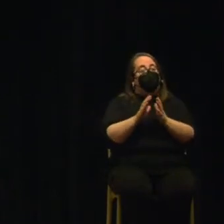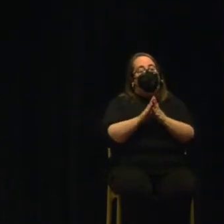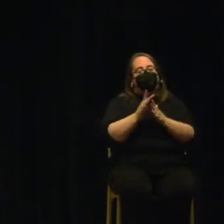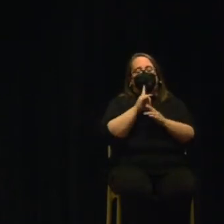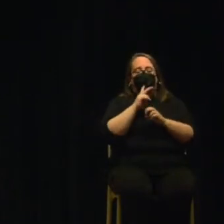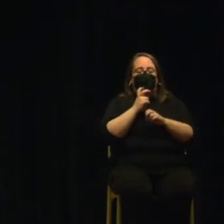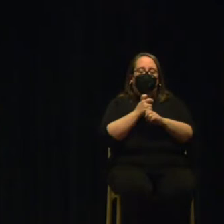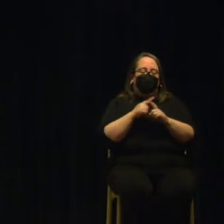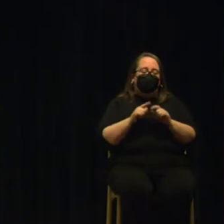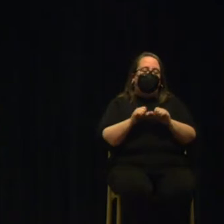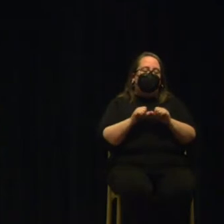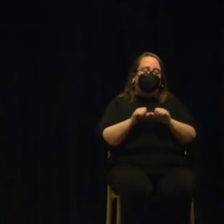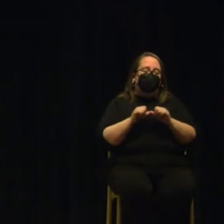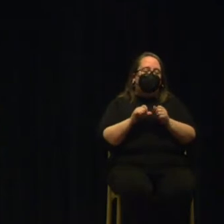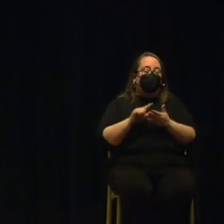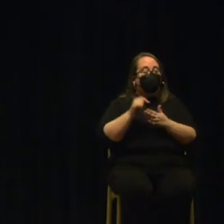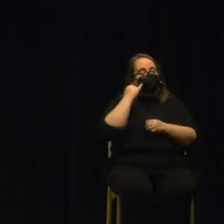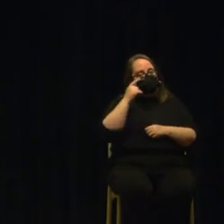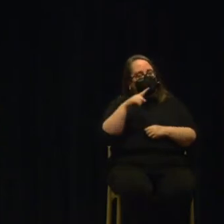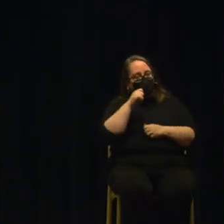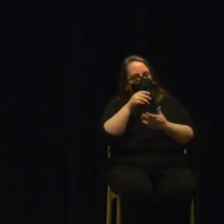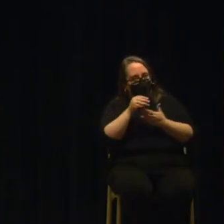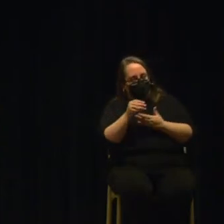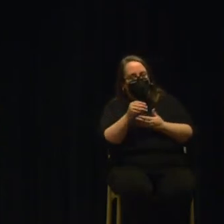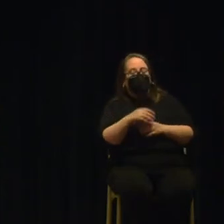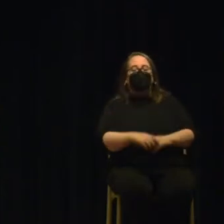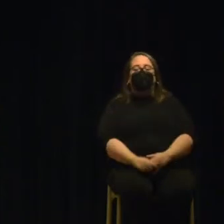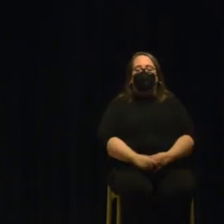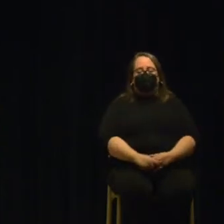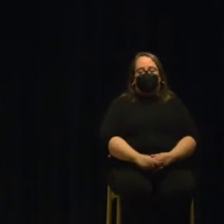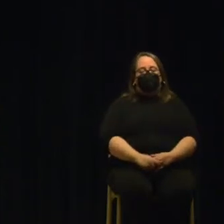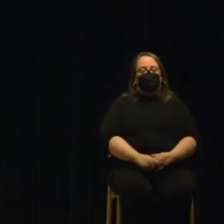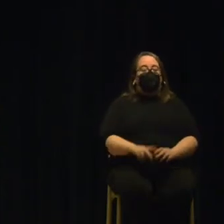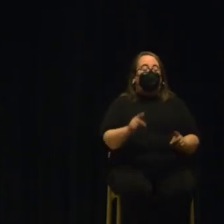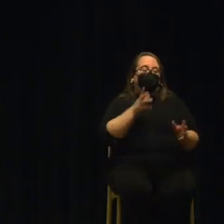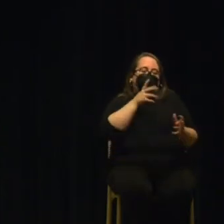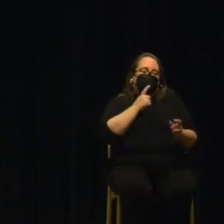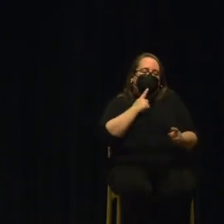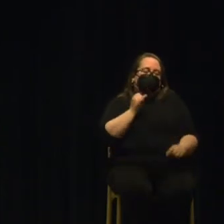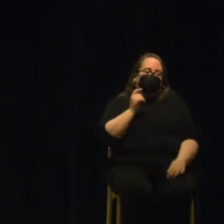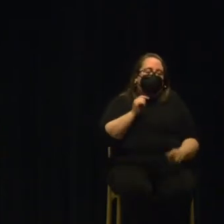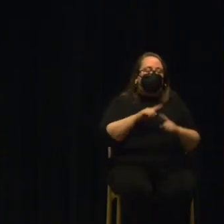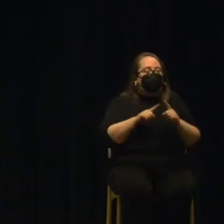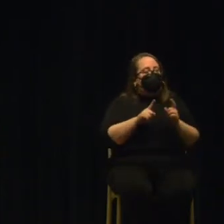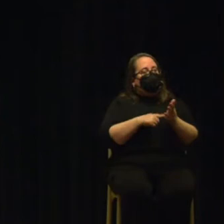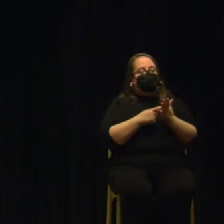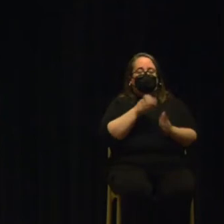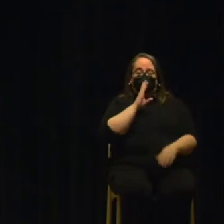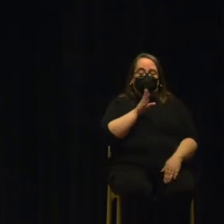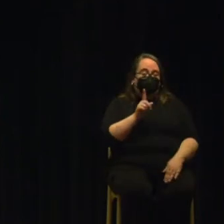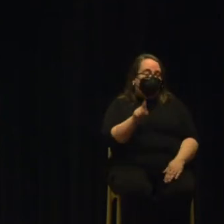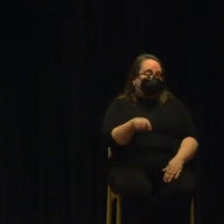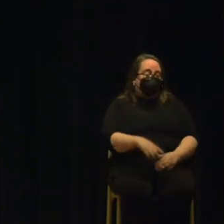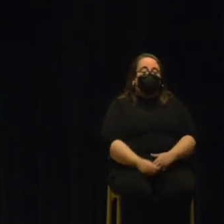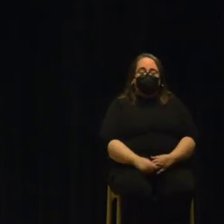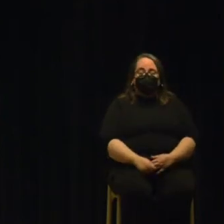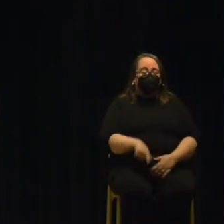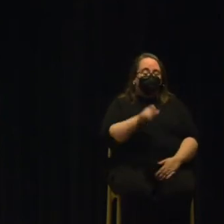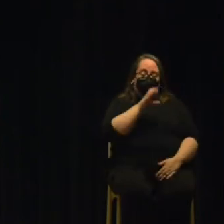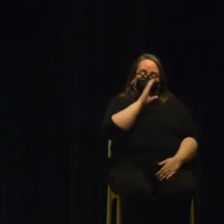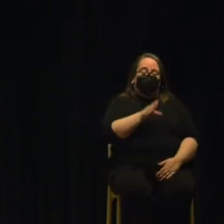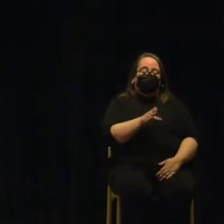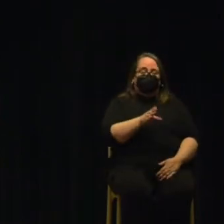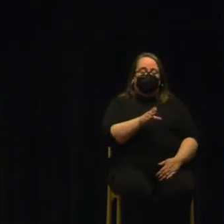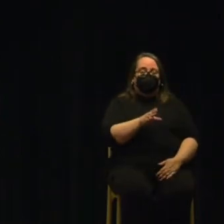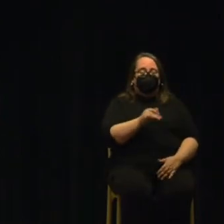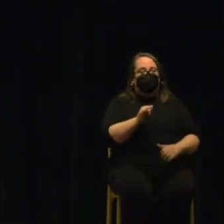hard to continue to publish if you don't buy them. So like we like to, people hate to say these things, but like sometimes you just got to get to it, right? The brass tacks, which is